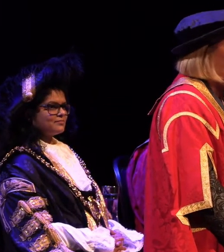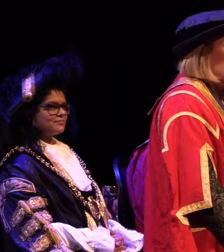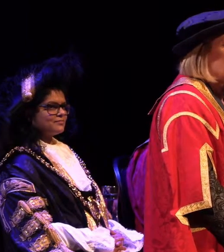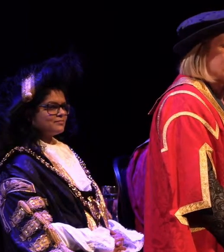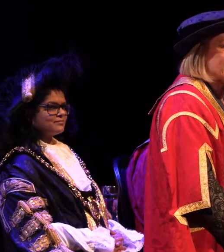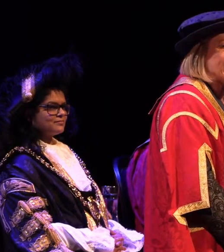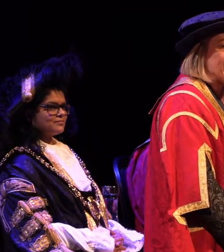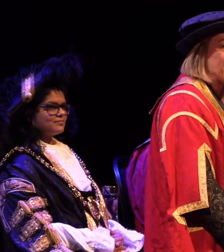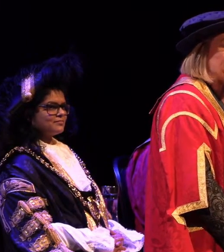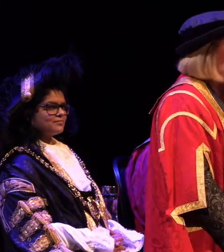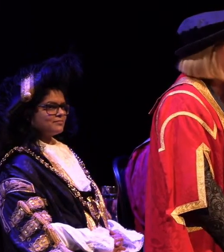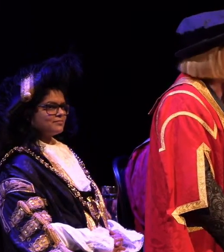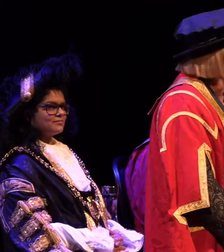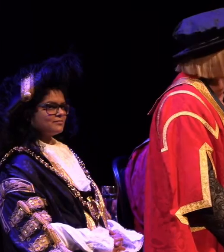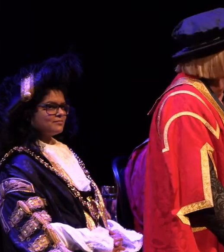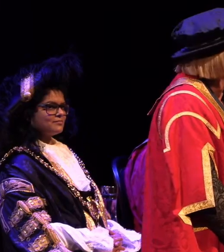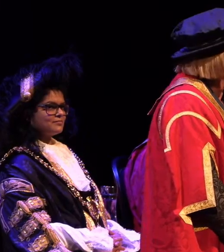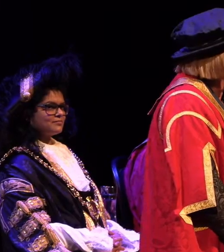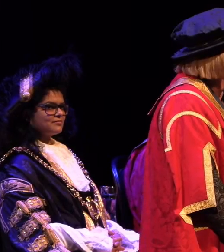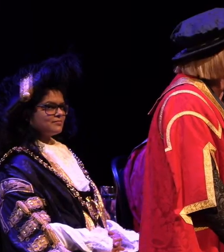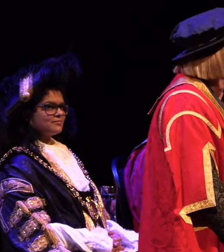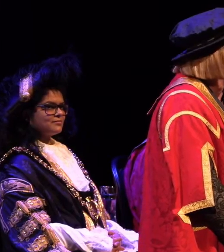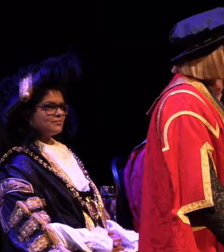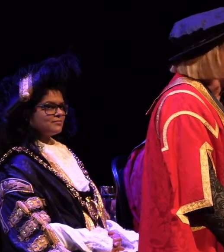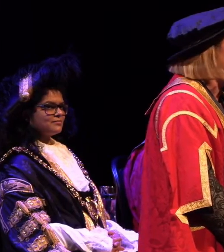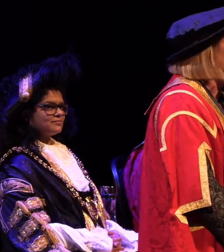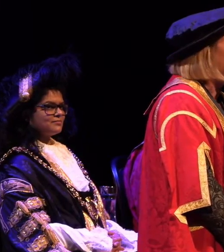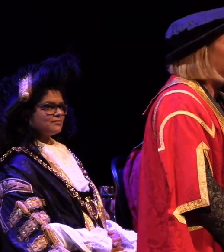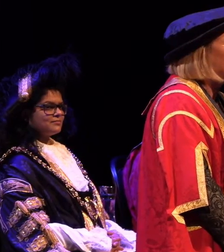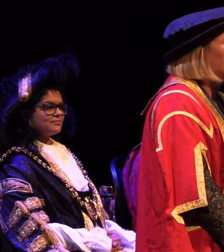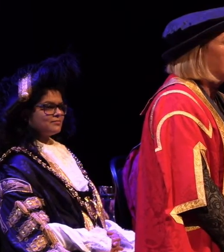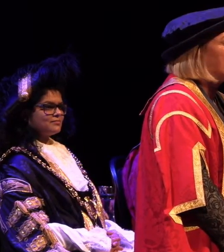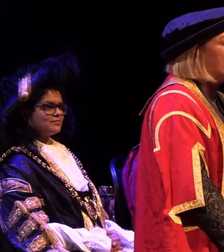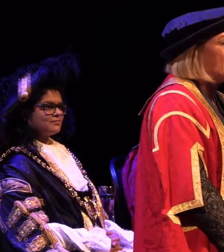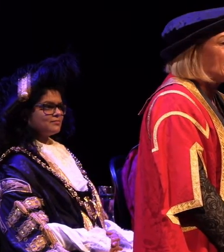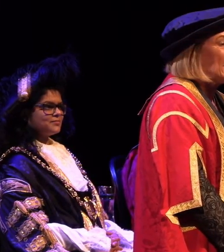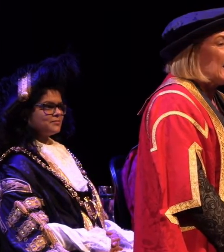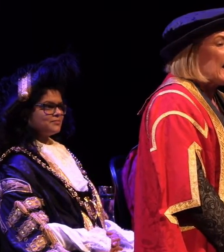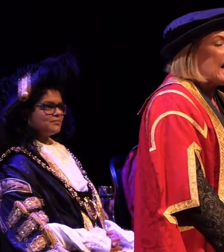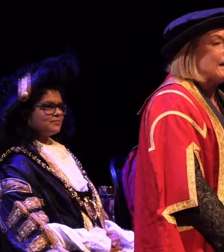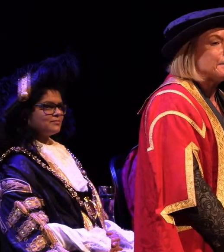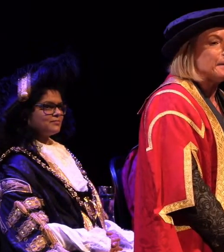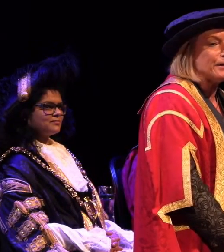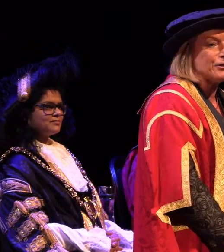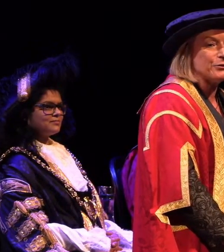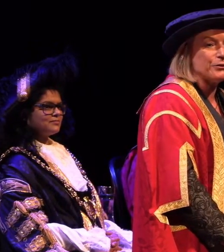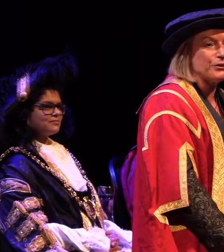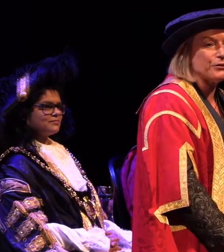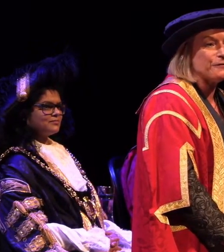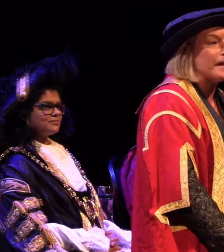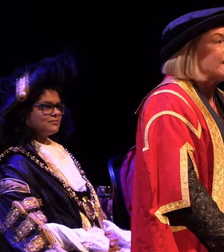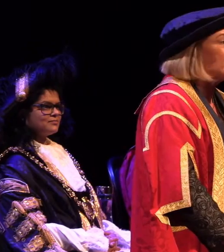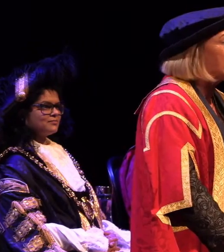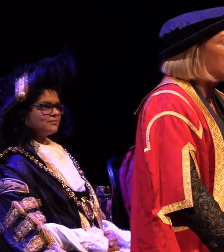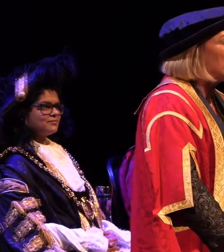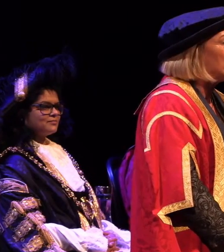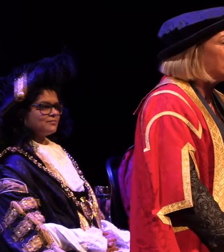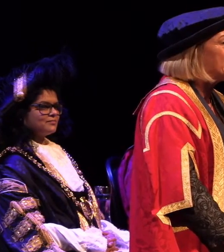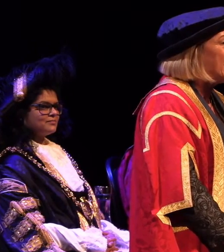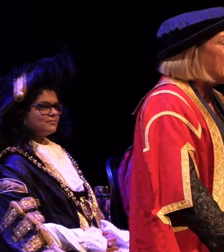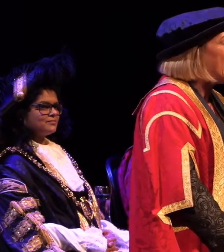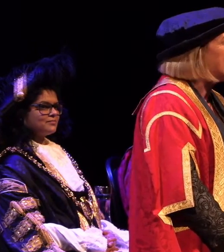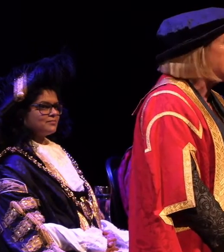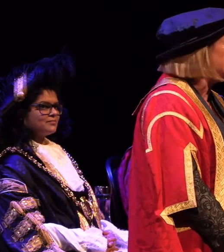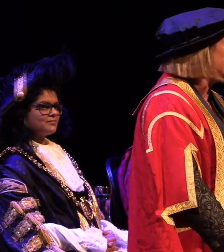Through the authority vested in me by Cardiff Metropolitan University, I admit you to your various